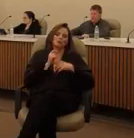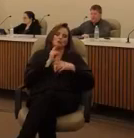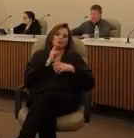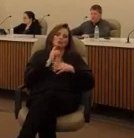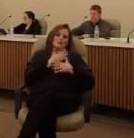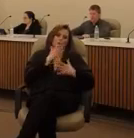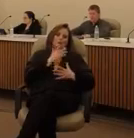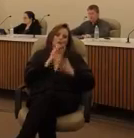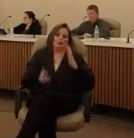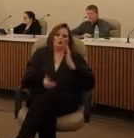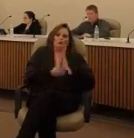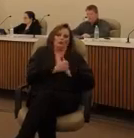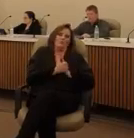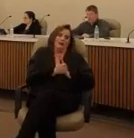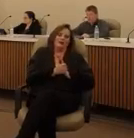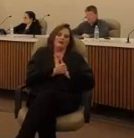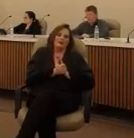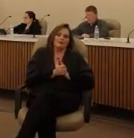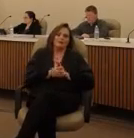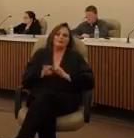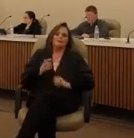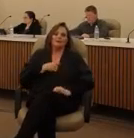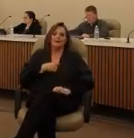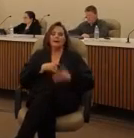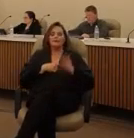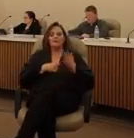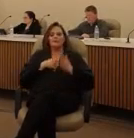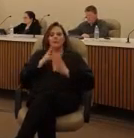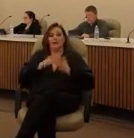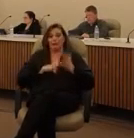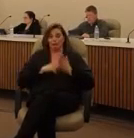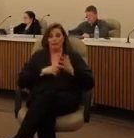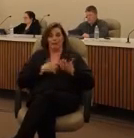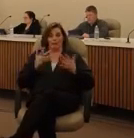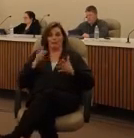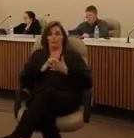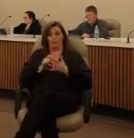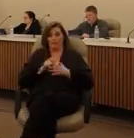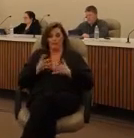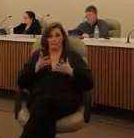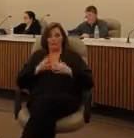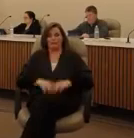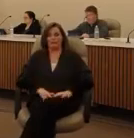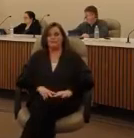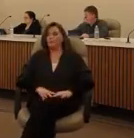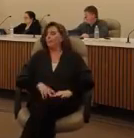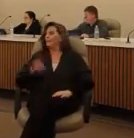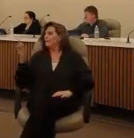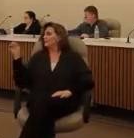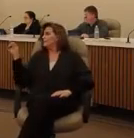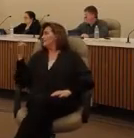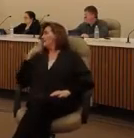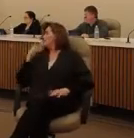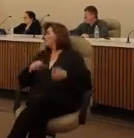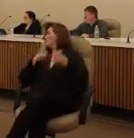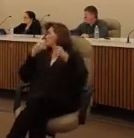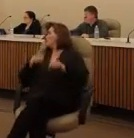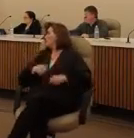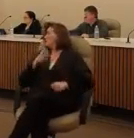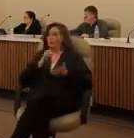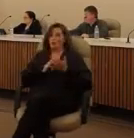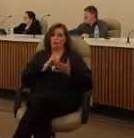for the records as well. And I can read off, I've already written it up if you want. Good. Okay, I'm just going to submit this for the